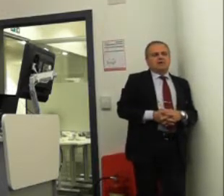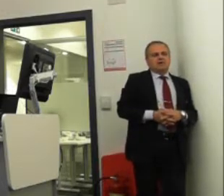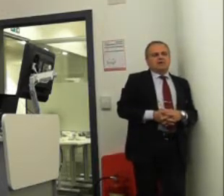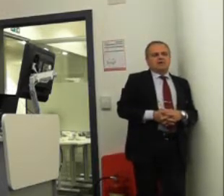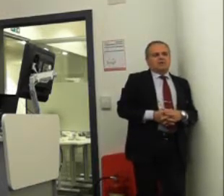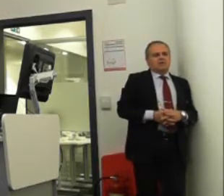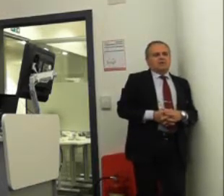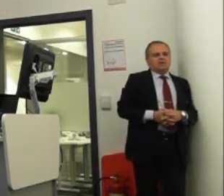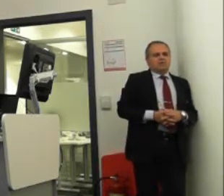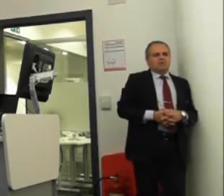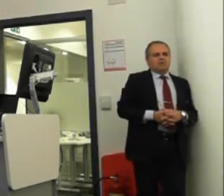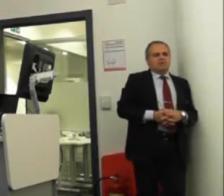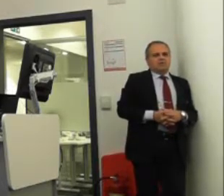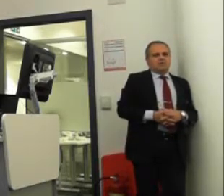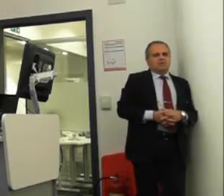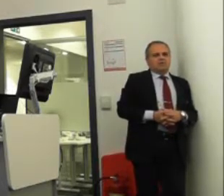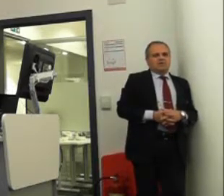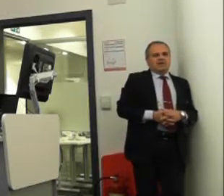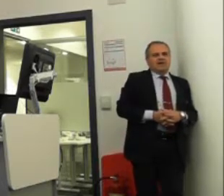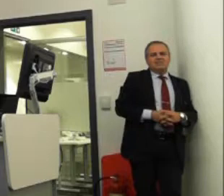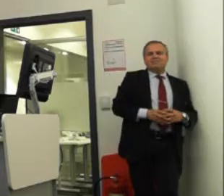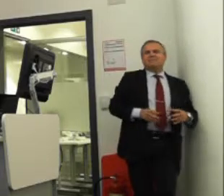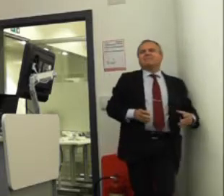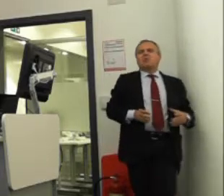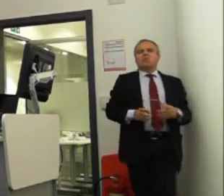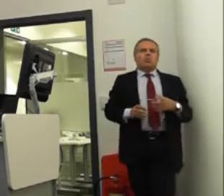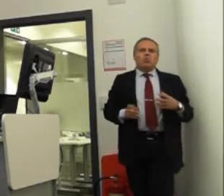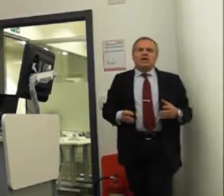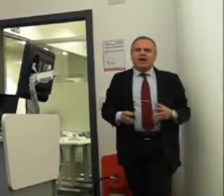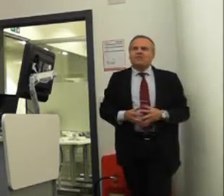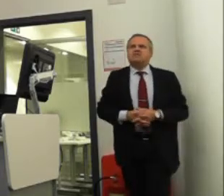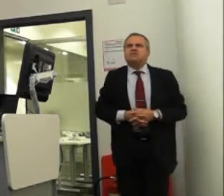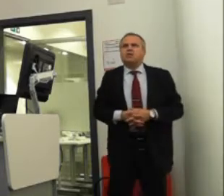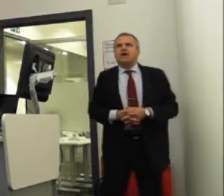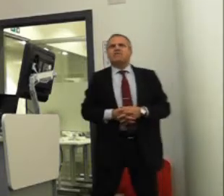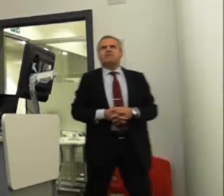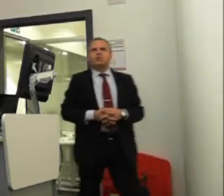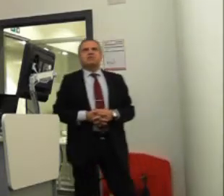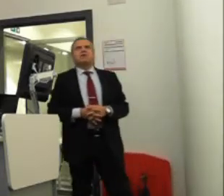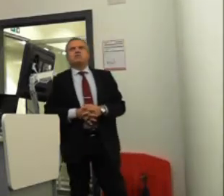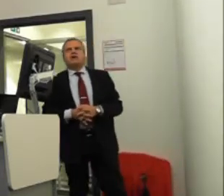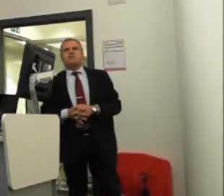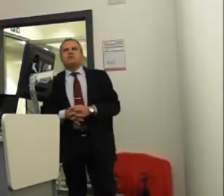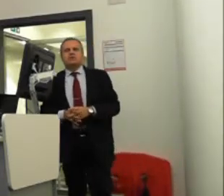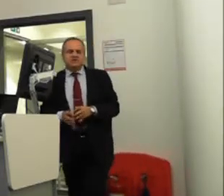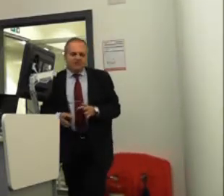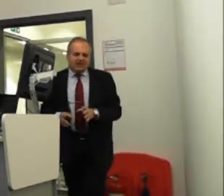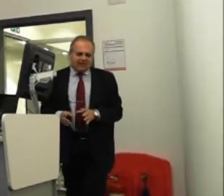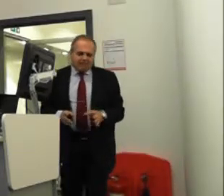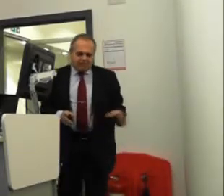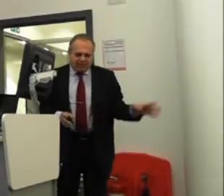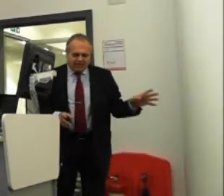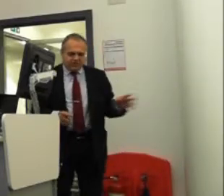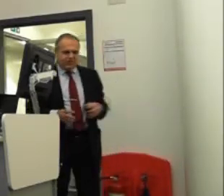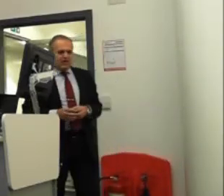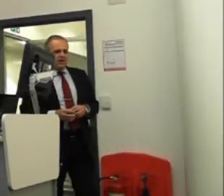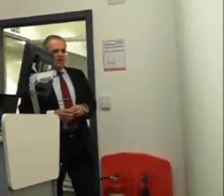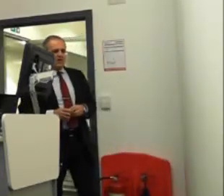using two cameras for better and recognition we haven't we have thought about that we don't even have a branch uh